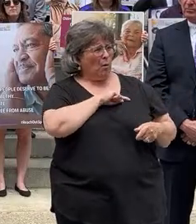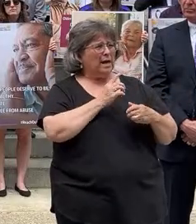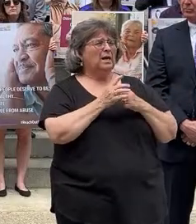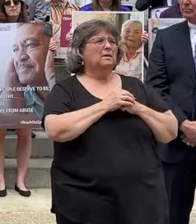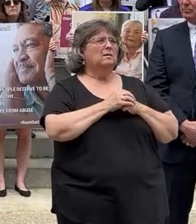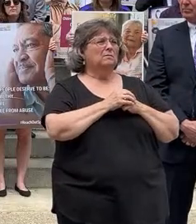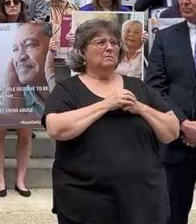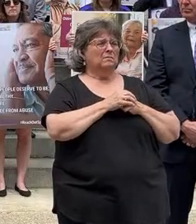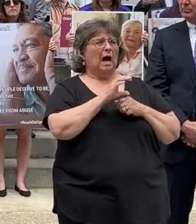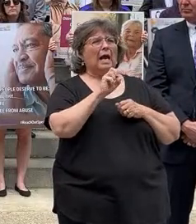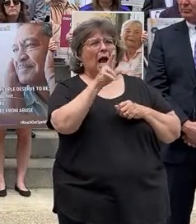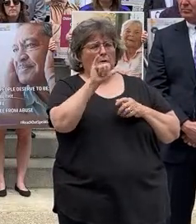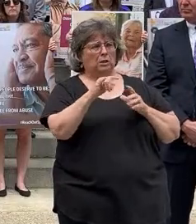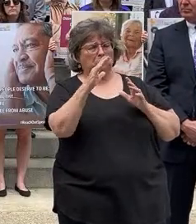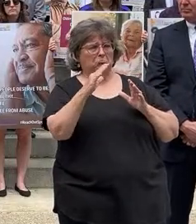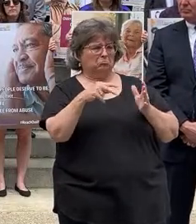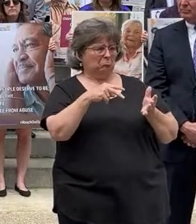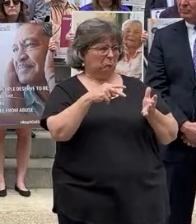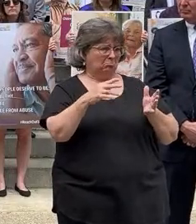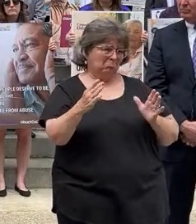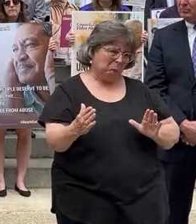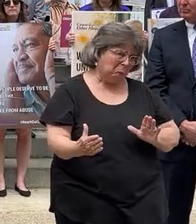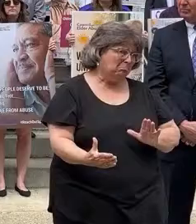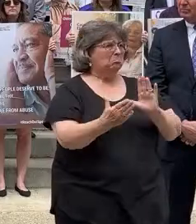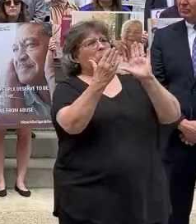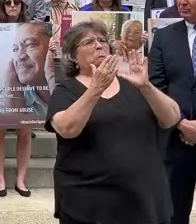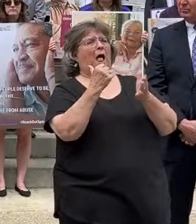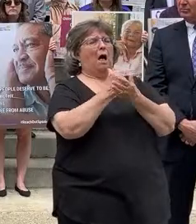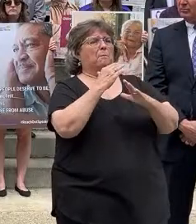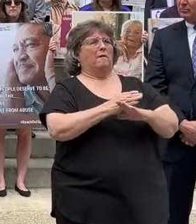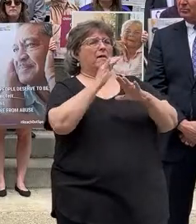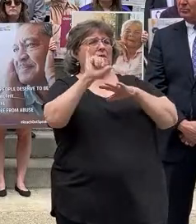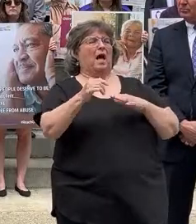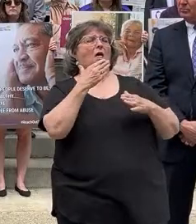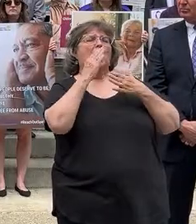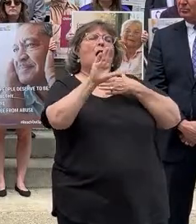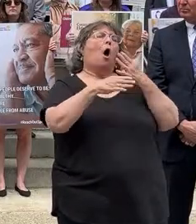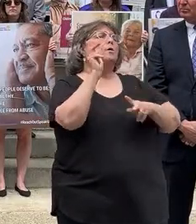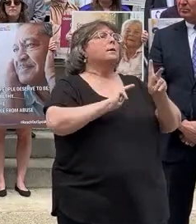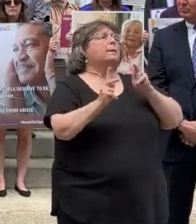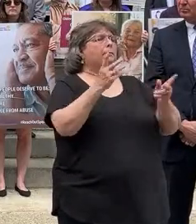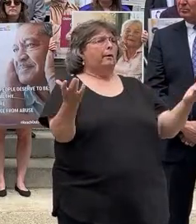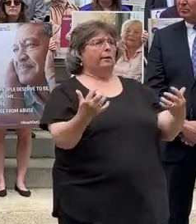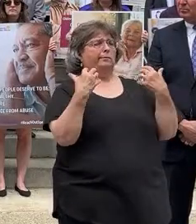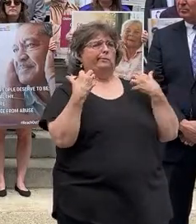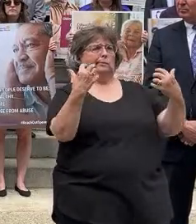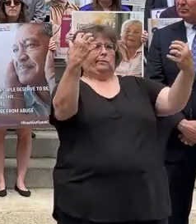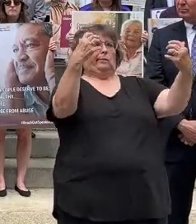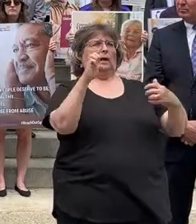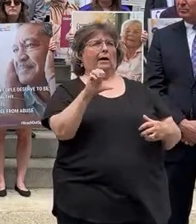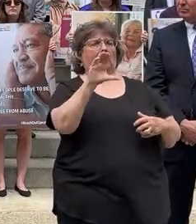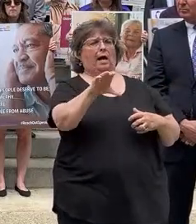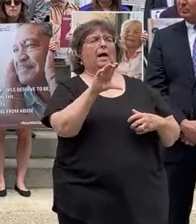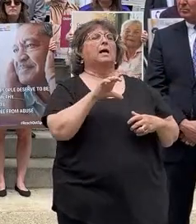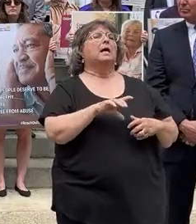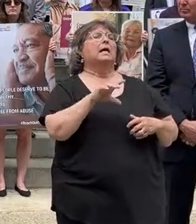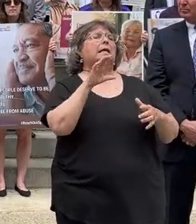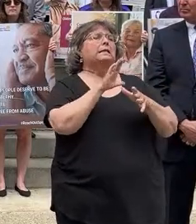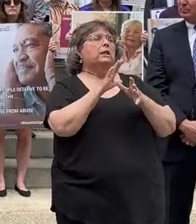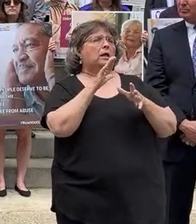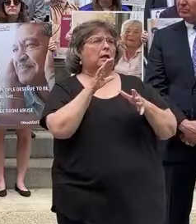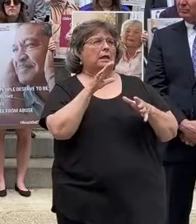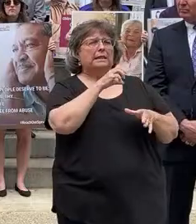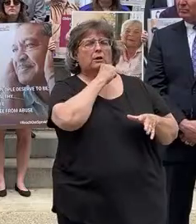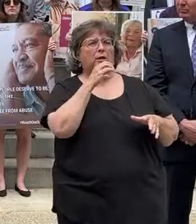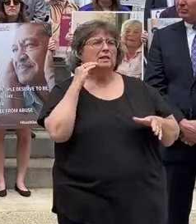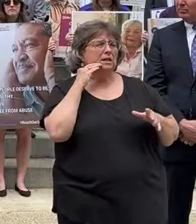as a county can stand up and help prevent that. I want to thank all of the individuals that are here from the Erie County Department of Senior Services,